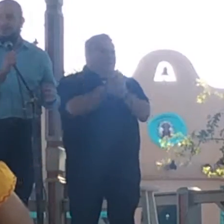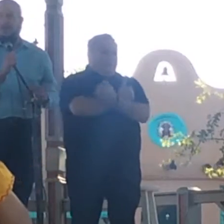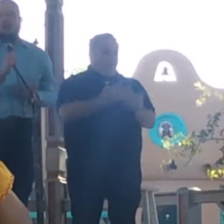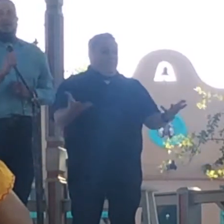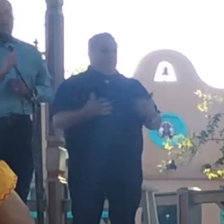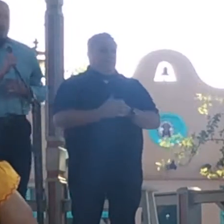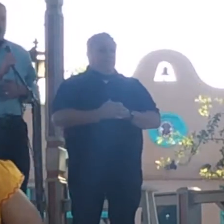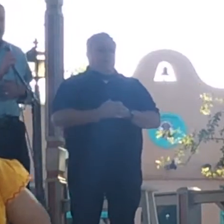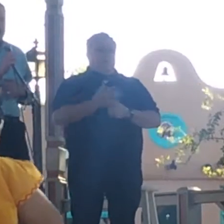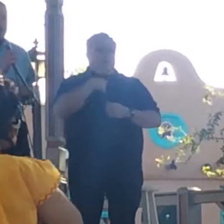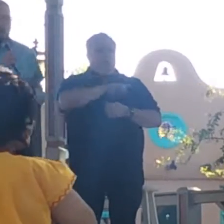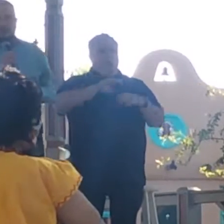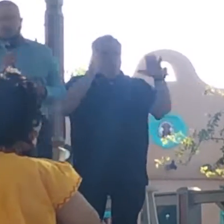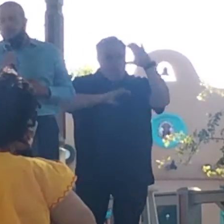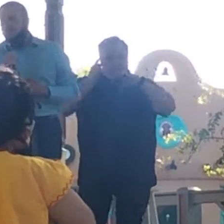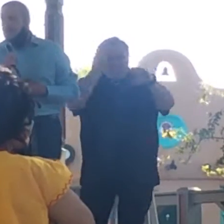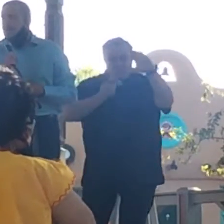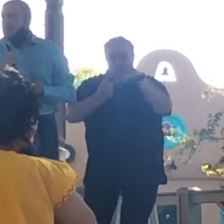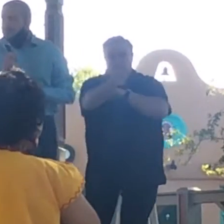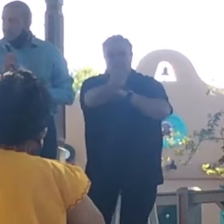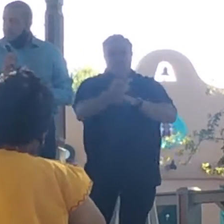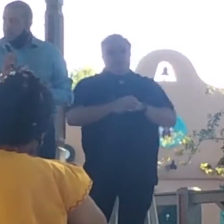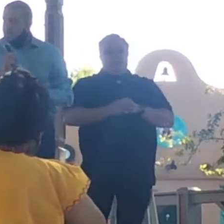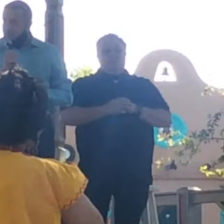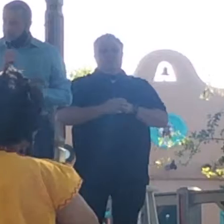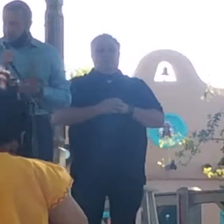anything. We are looking forward to